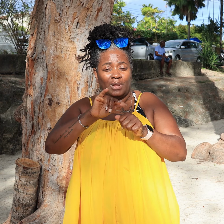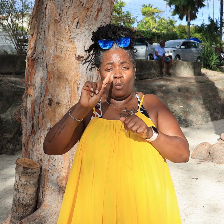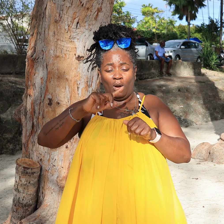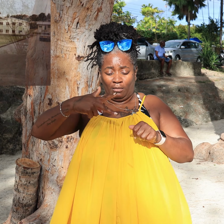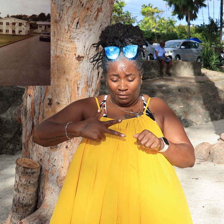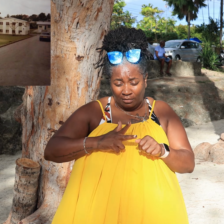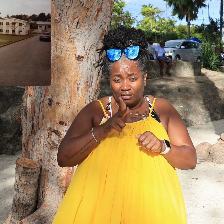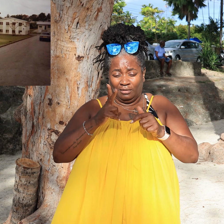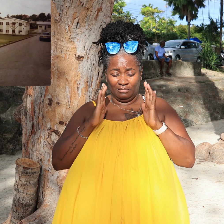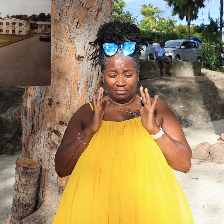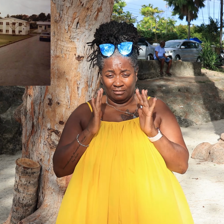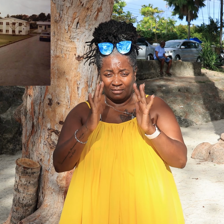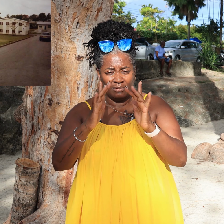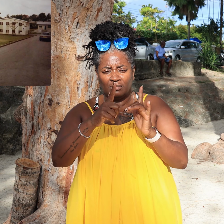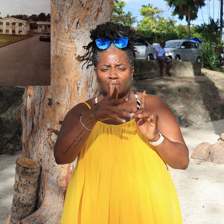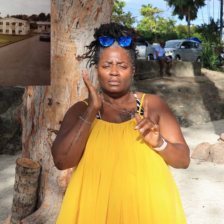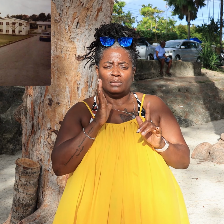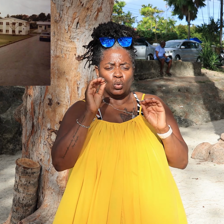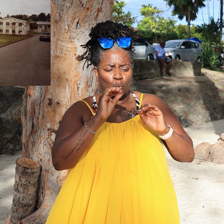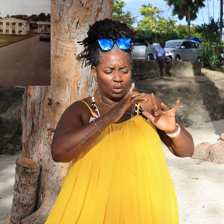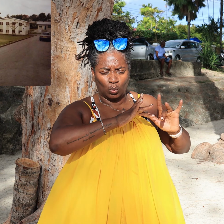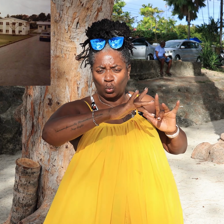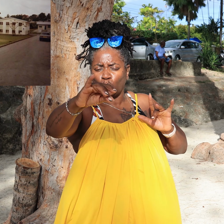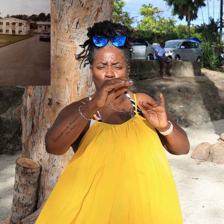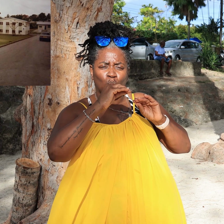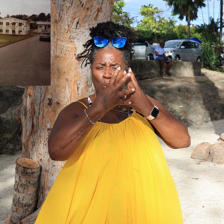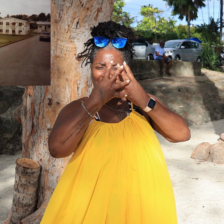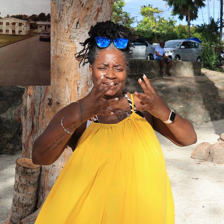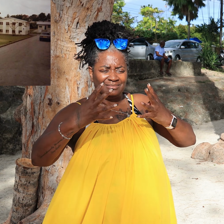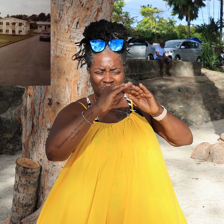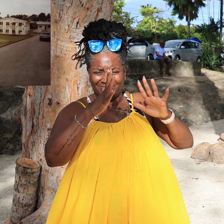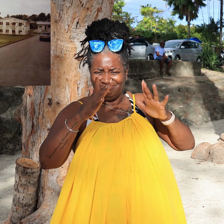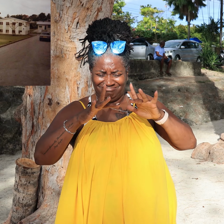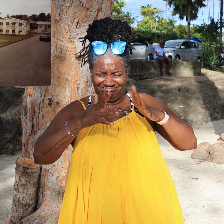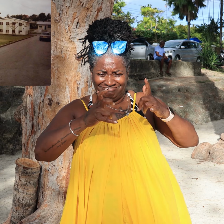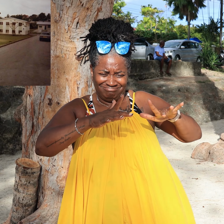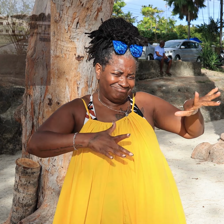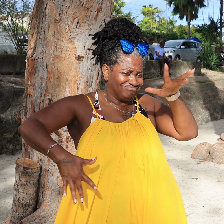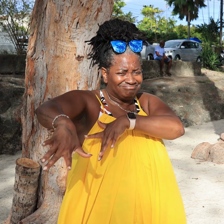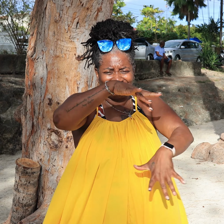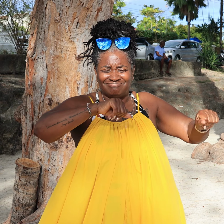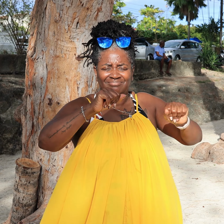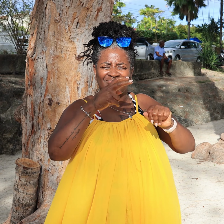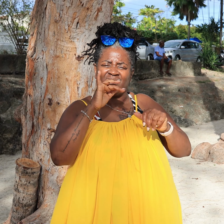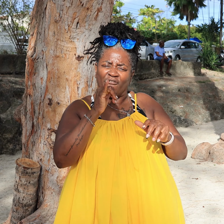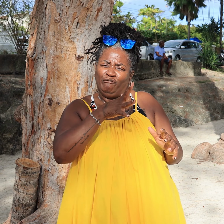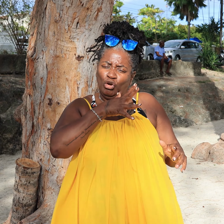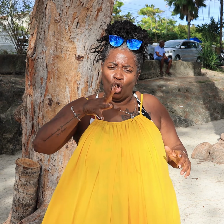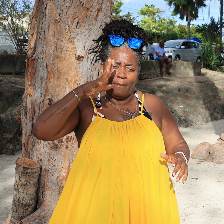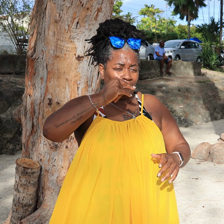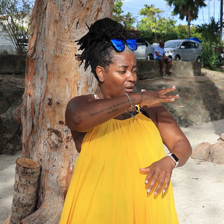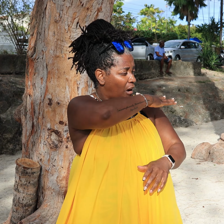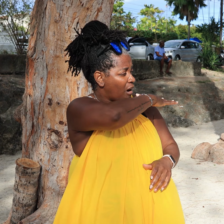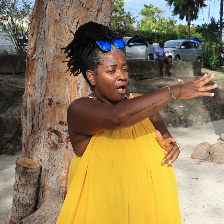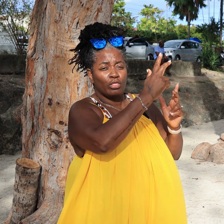I remember the road leading up to the school. There was no fence. You could move around freely, openly. There was a lot